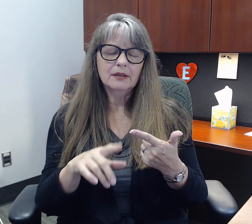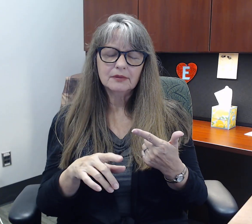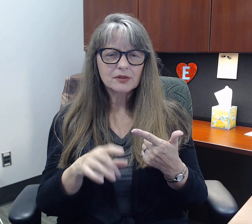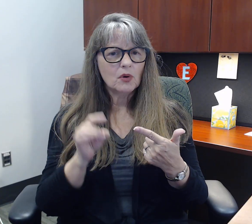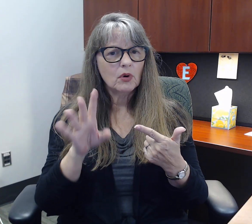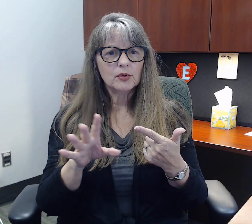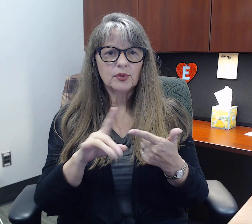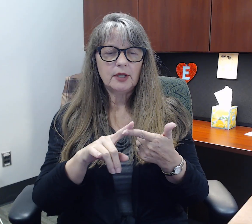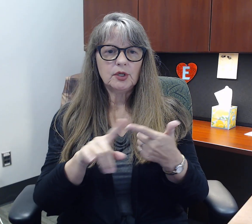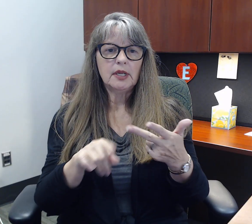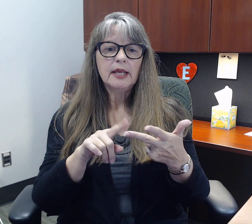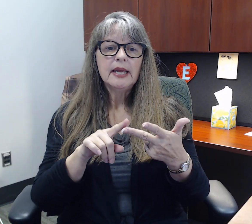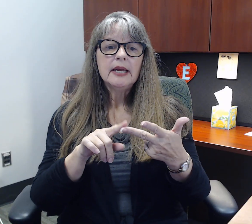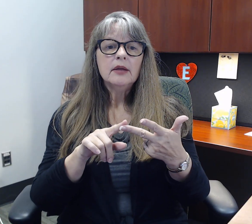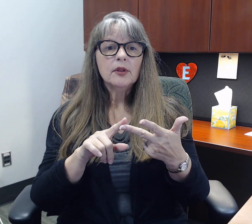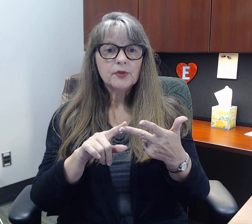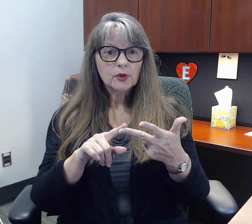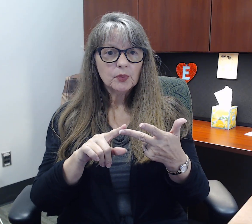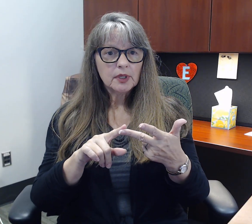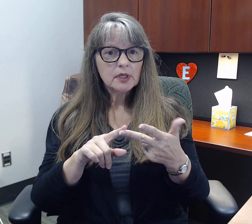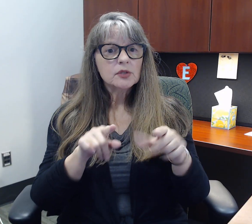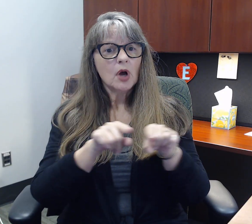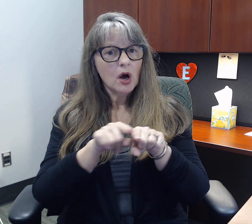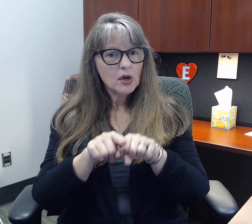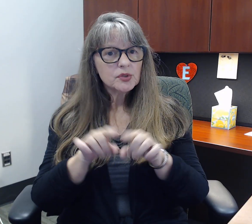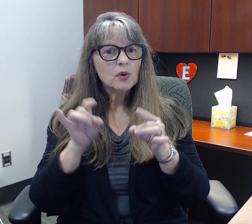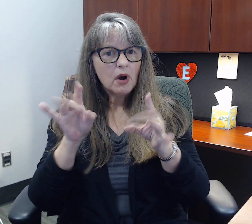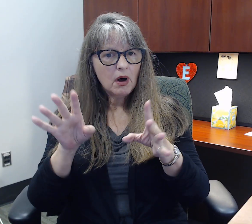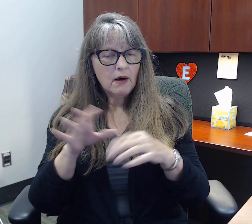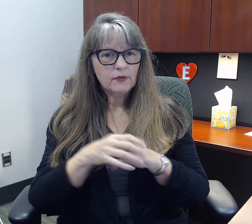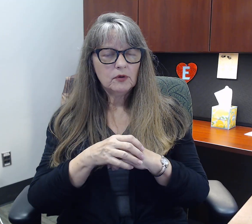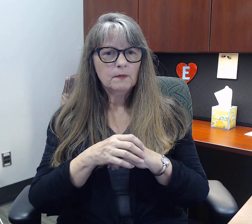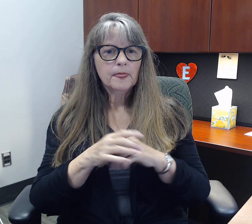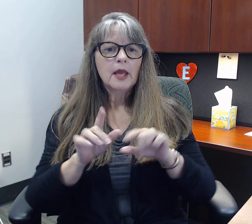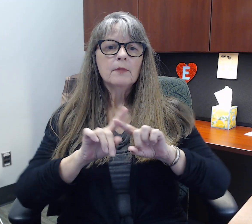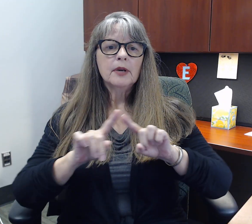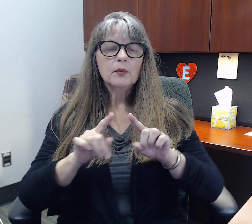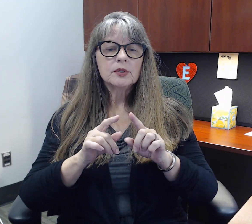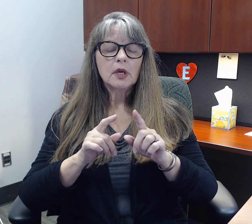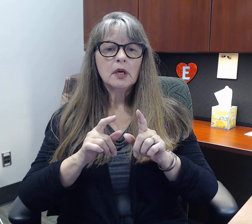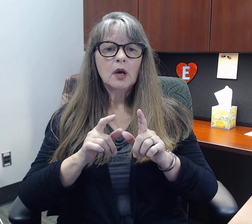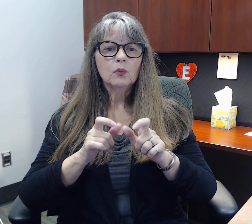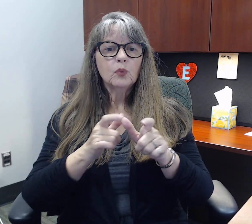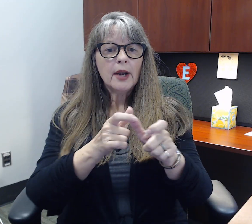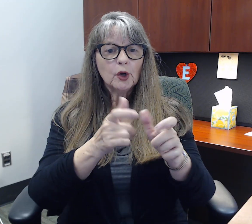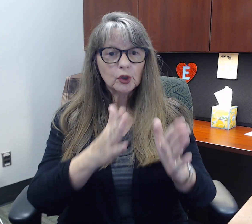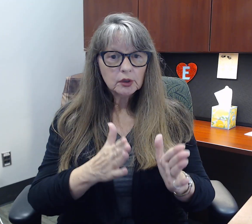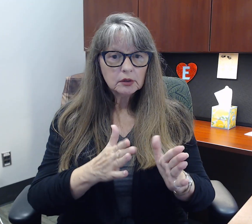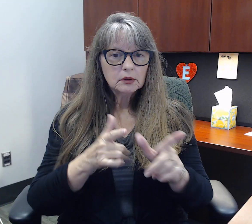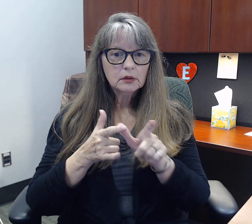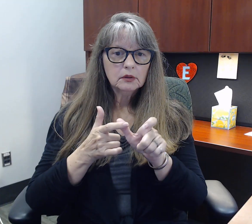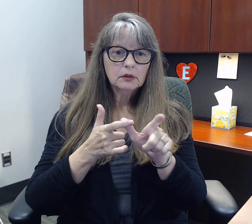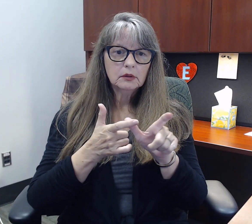It's a horrible tragedy. And the third one is also awful, but it was a runner